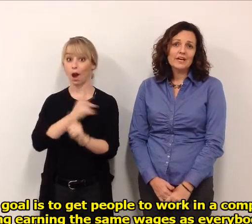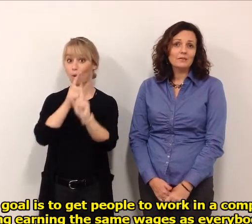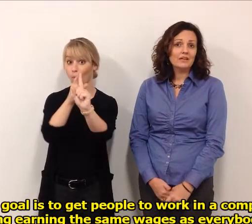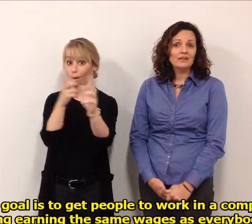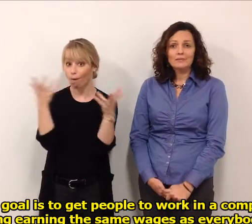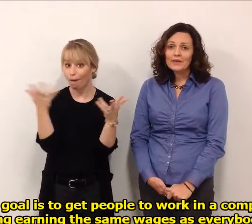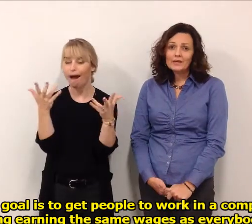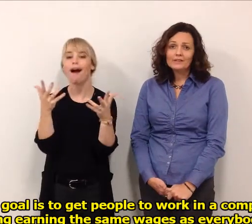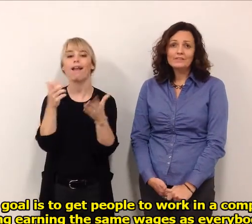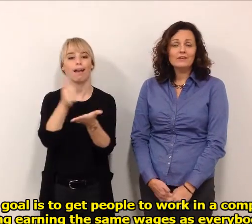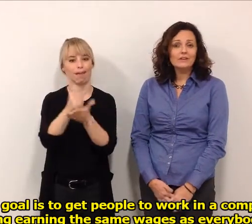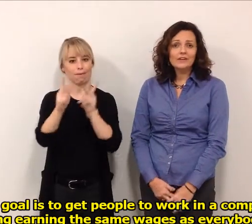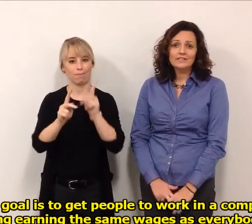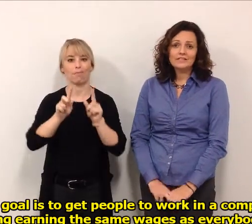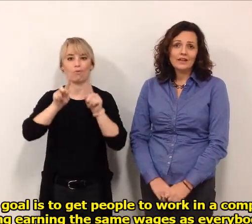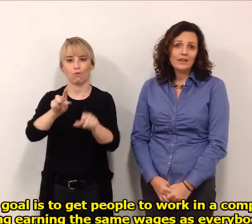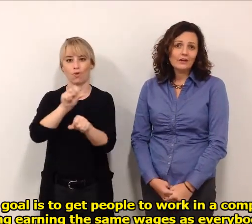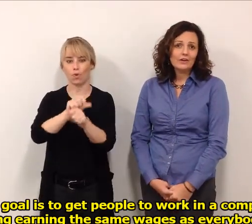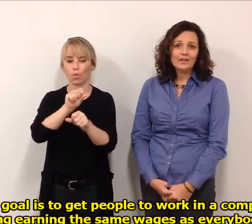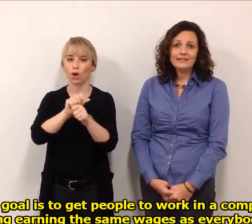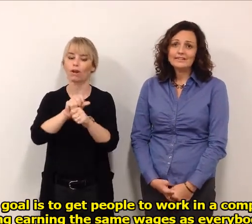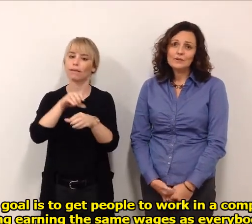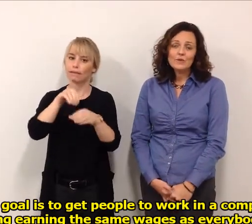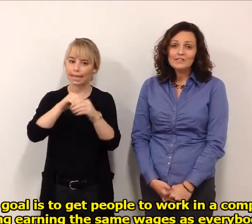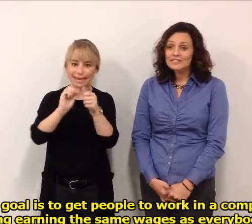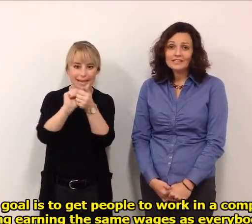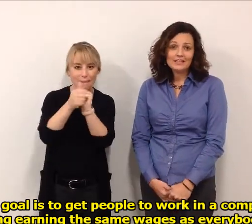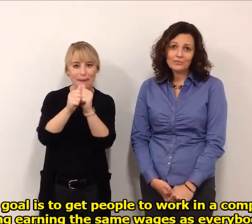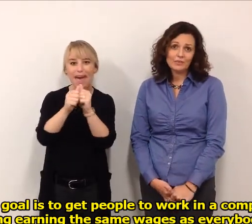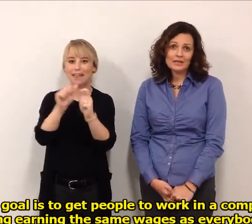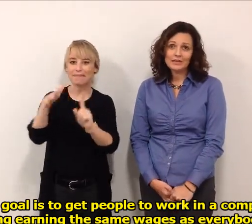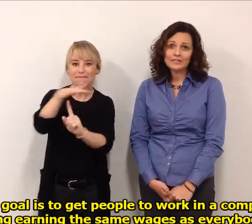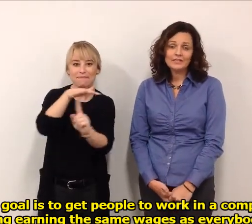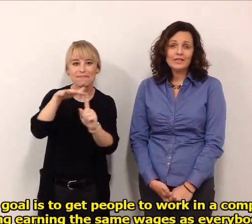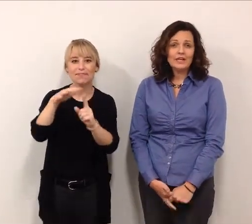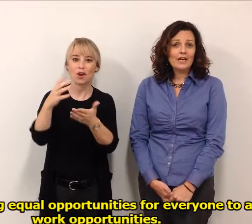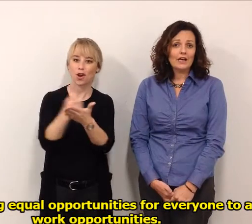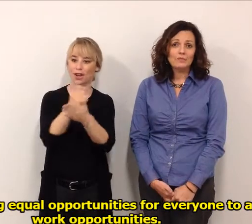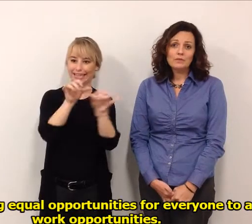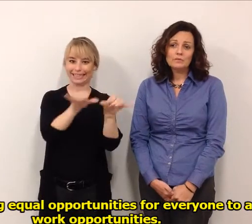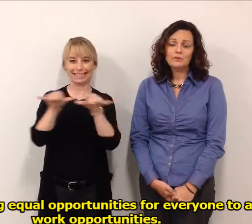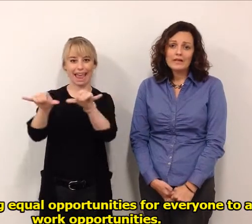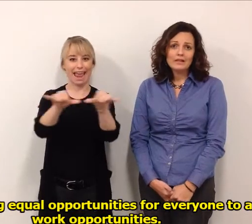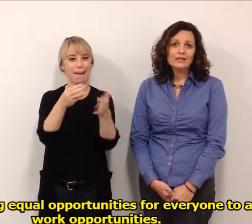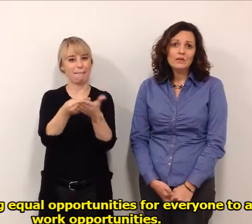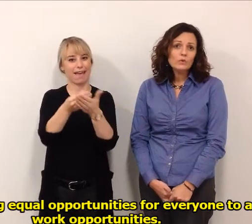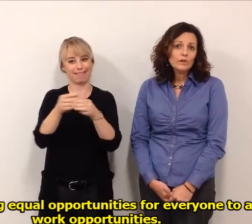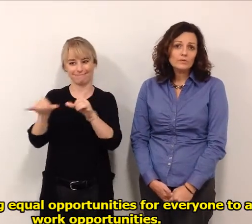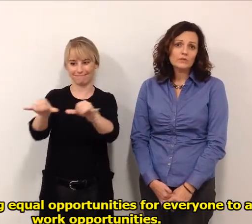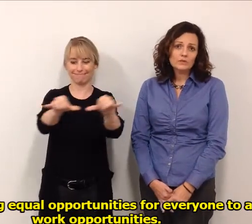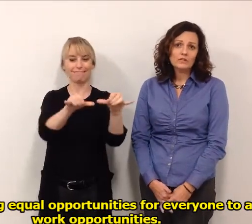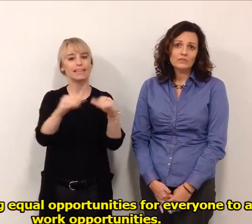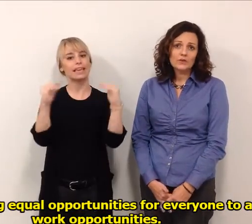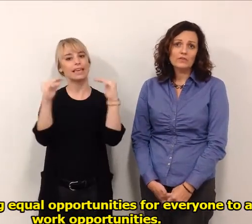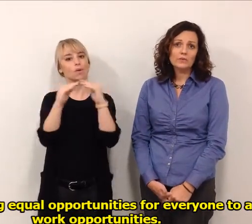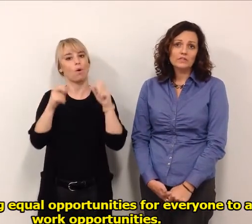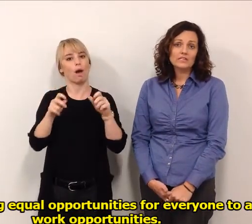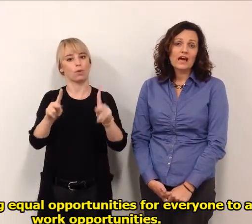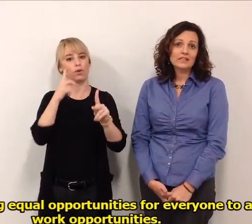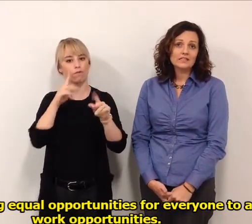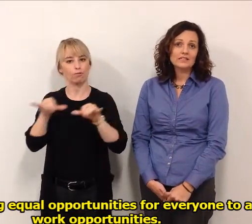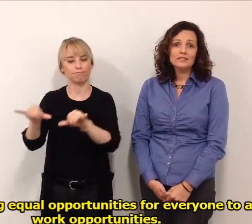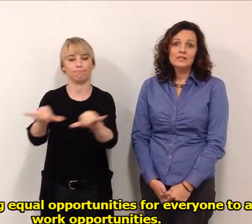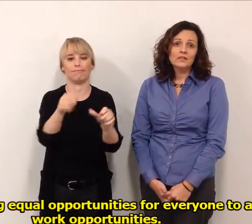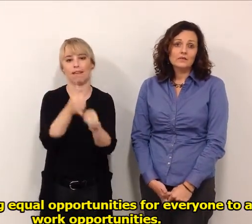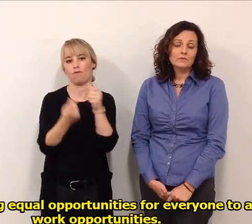work in a competitive, integrated setting, earning the same wages as everybody else, really creating equal opportunities for everyone